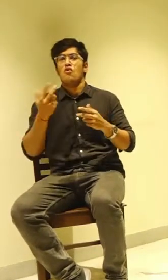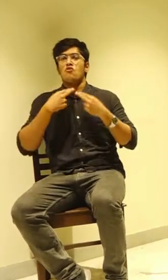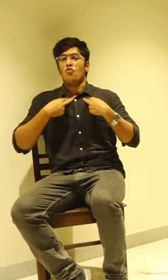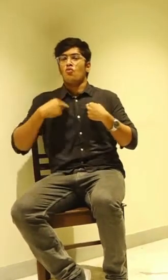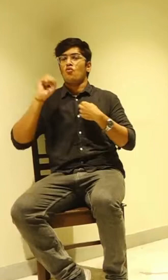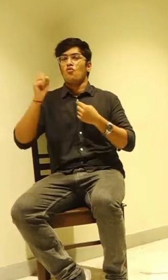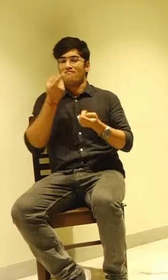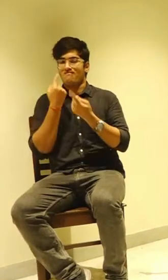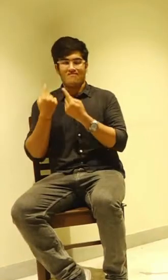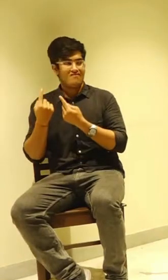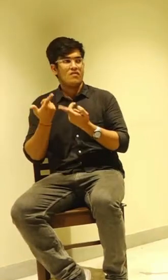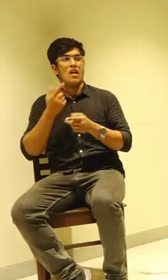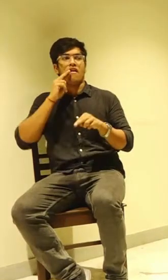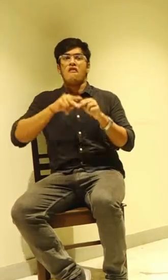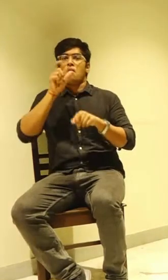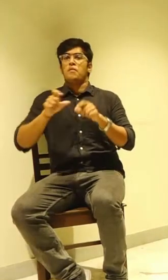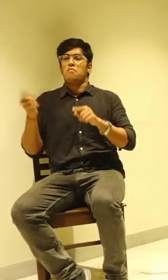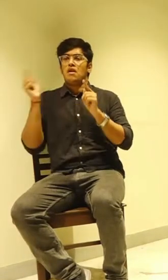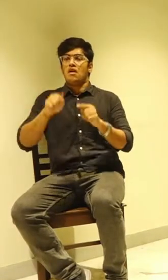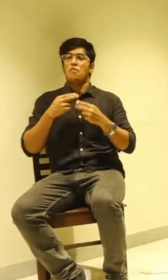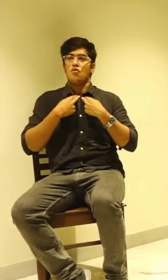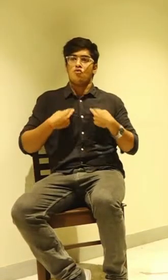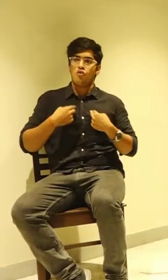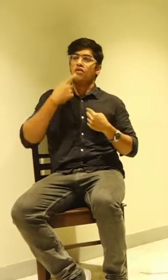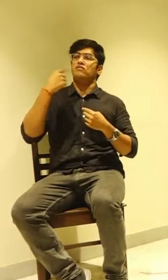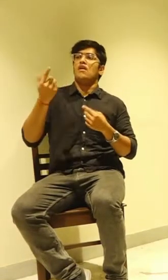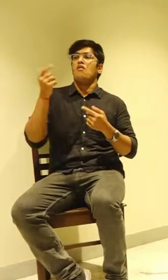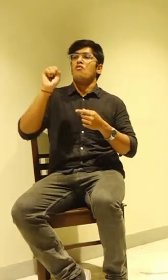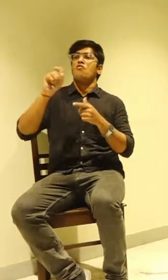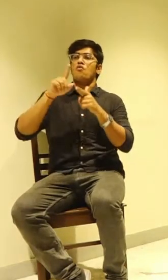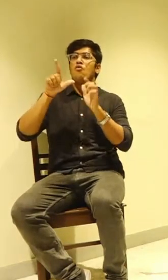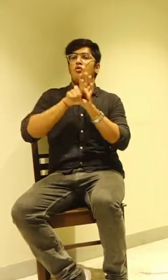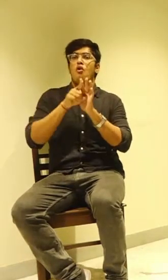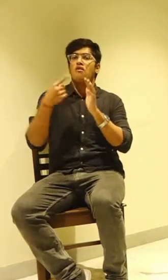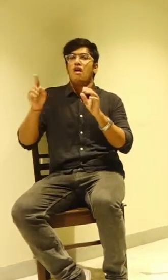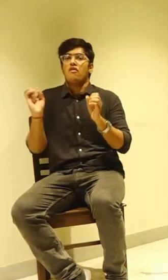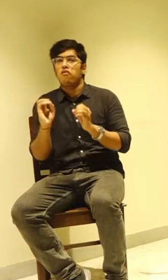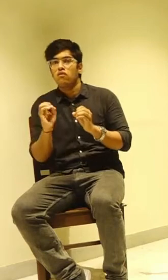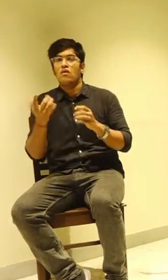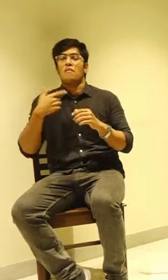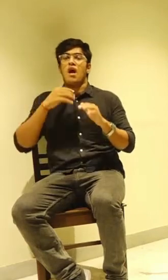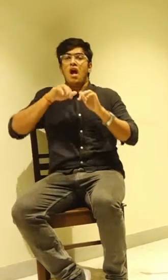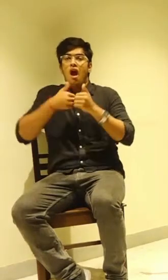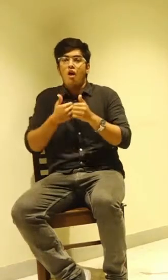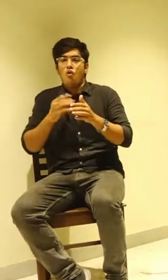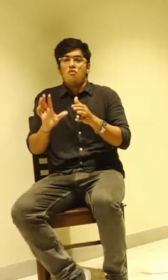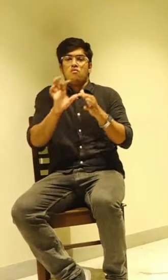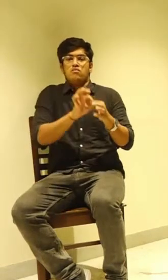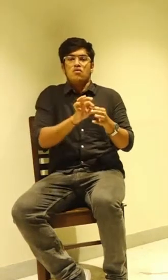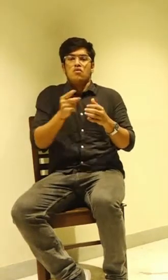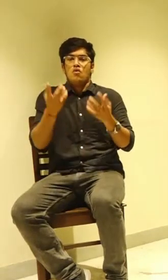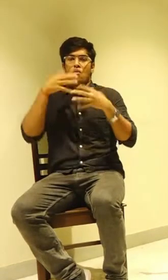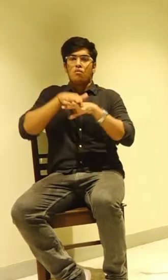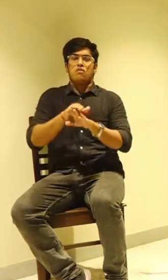if citizens come to the court and second guess legislative wisdom and get laws overturned. So how do we sort of link it and give a coherent framework